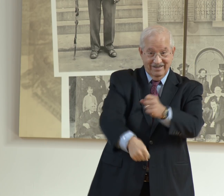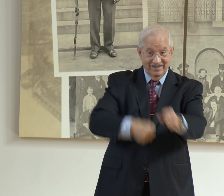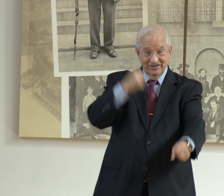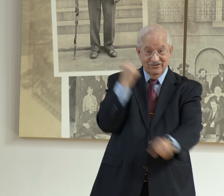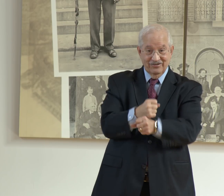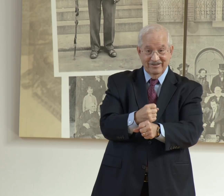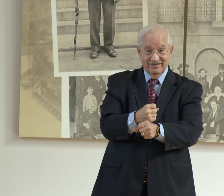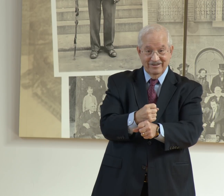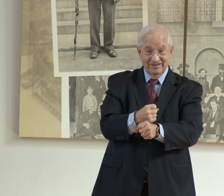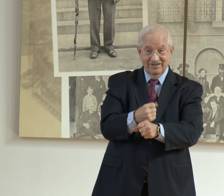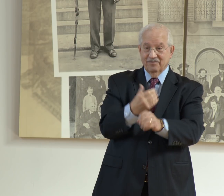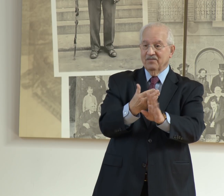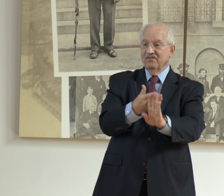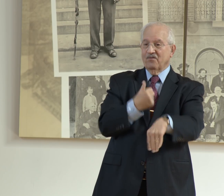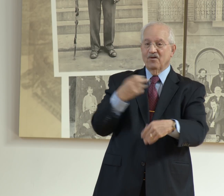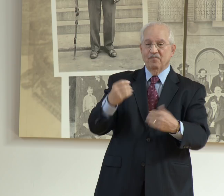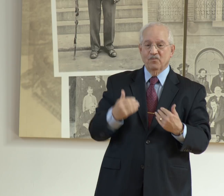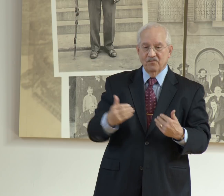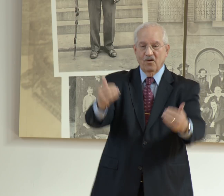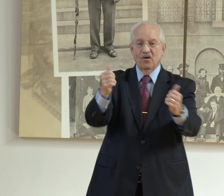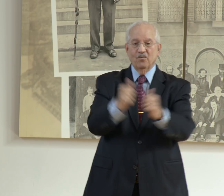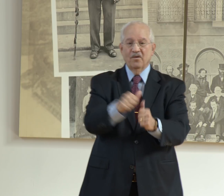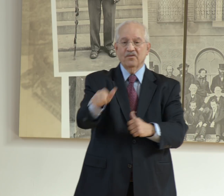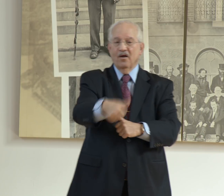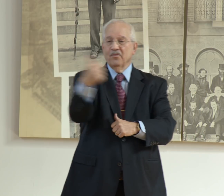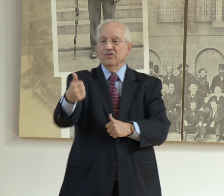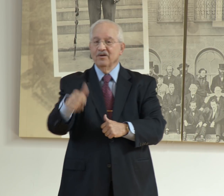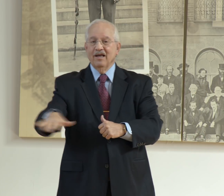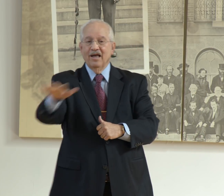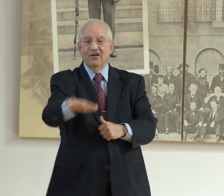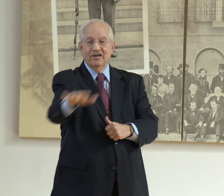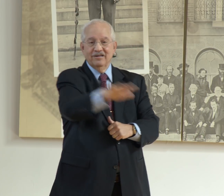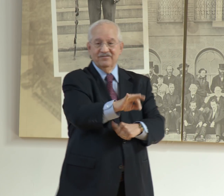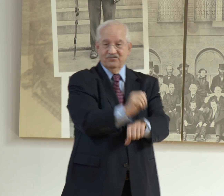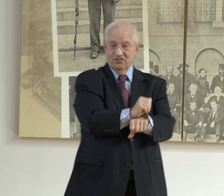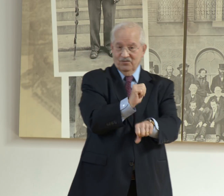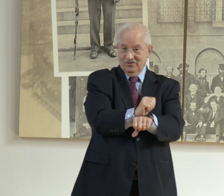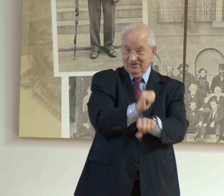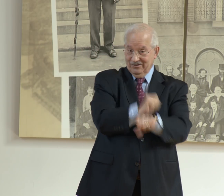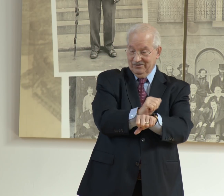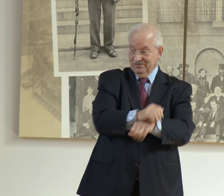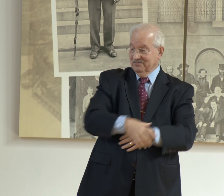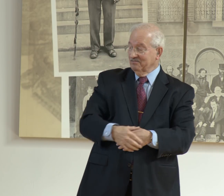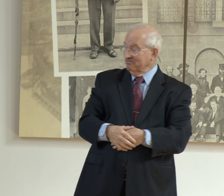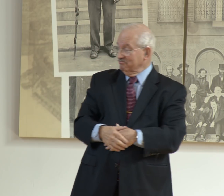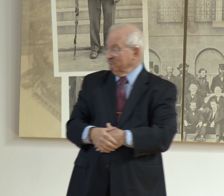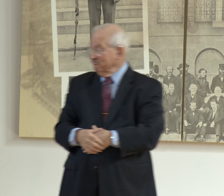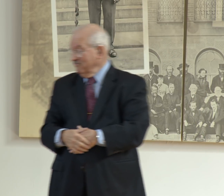for close to 10 years before moving on to other ventures.